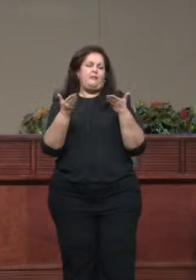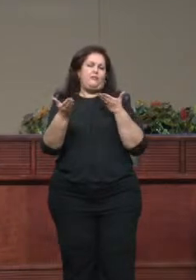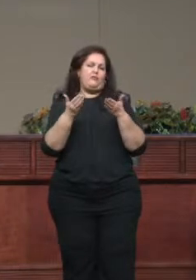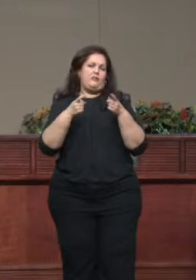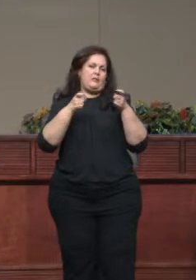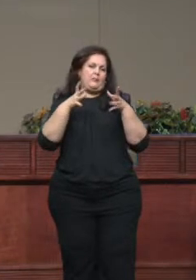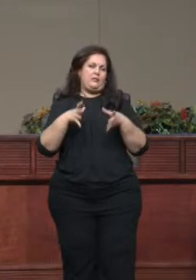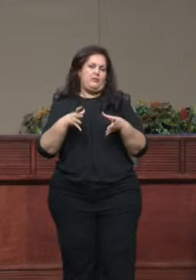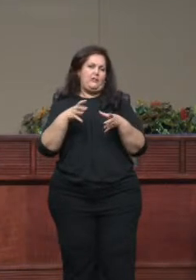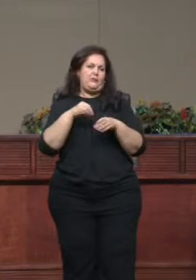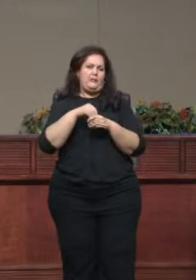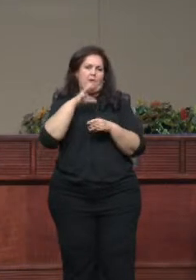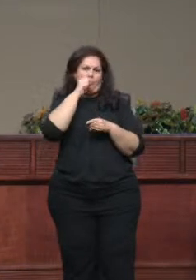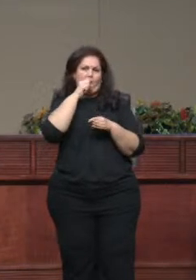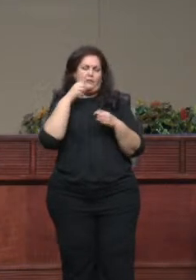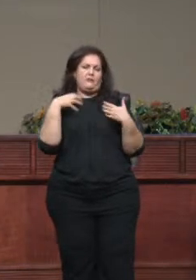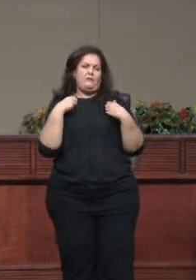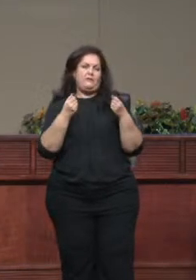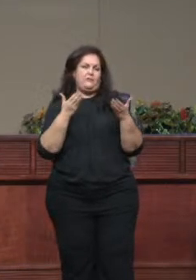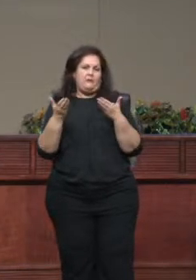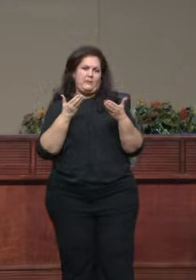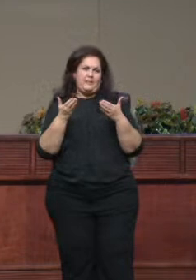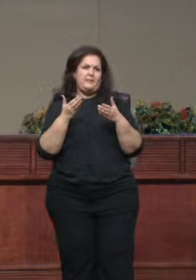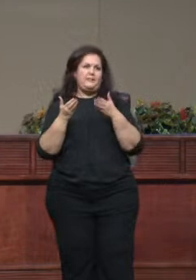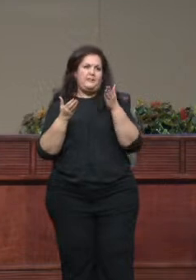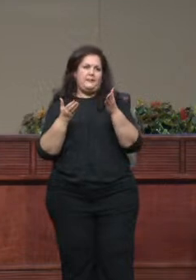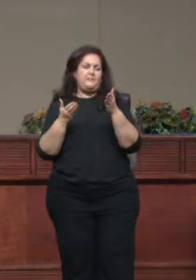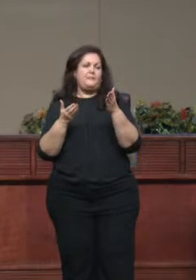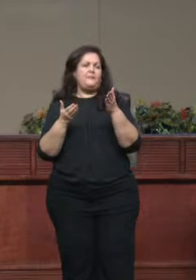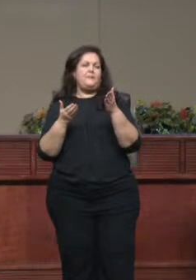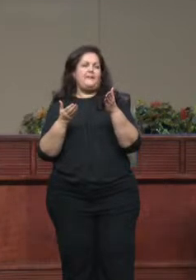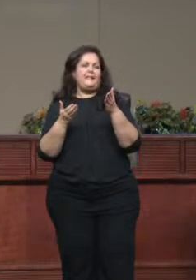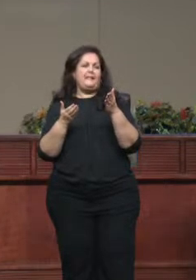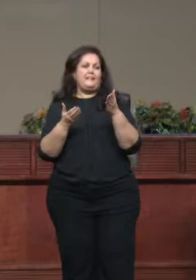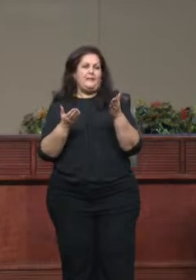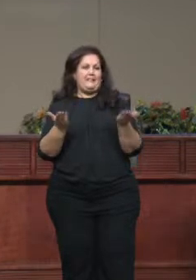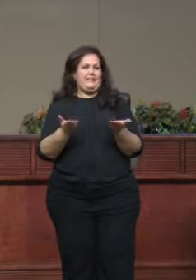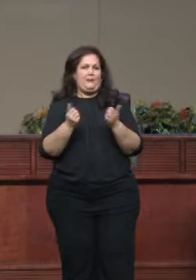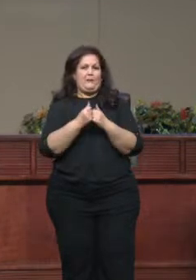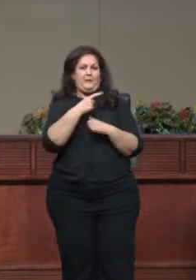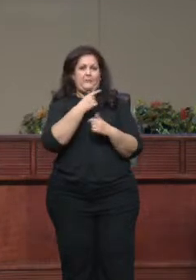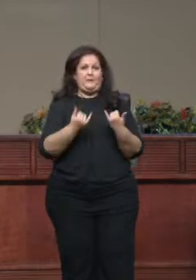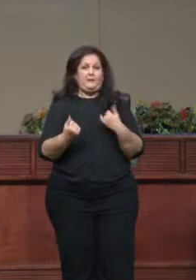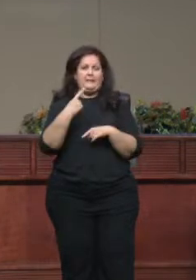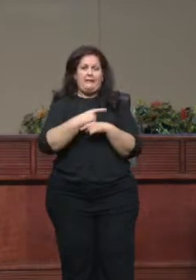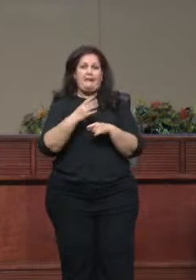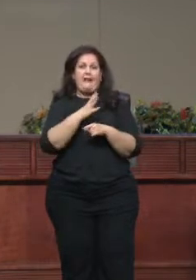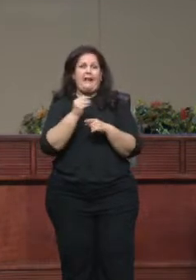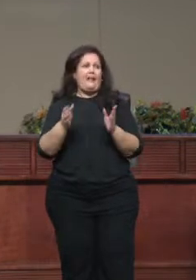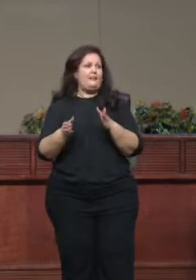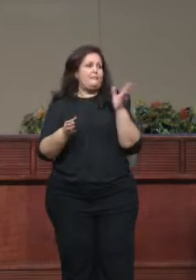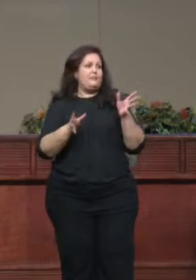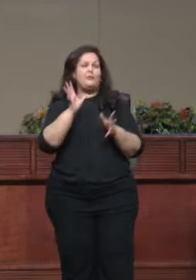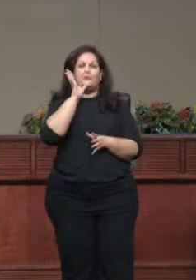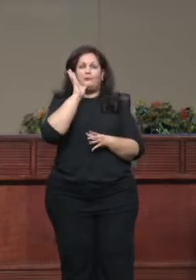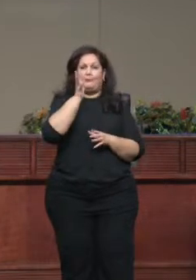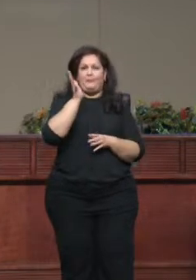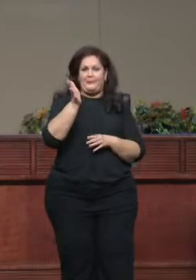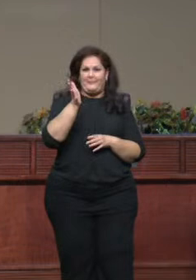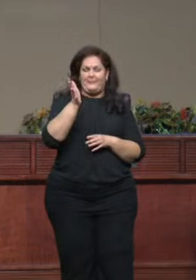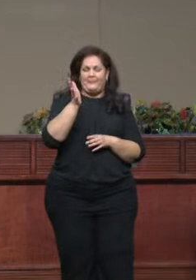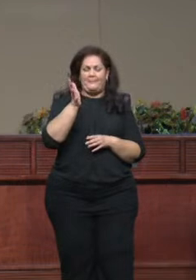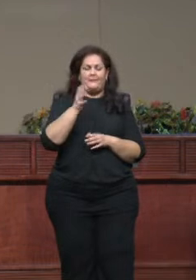Health Services, and she is joining him today. And his grandmother,